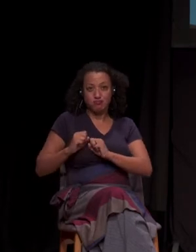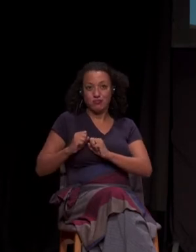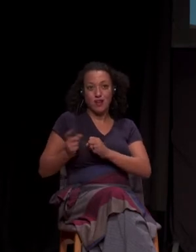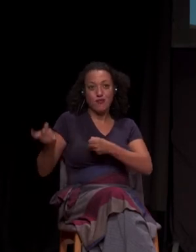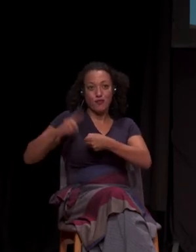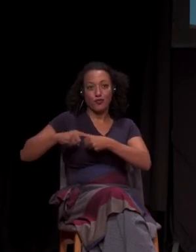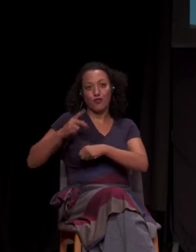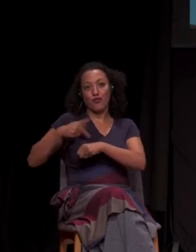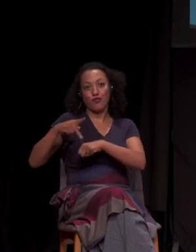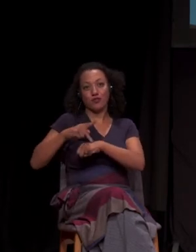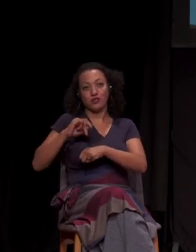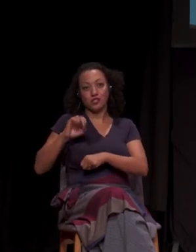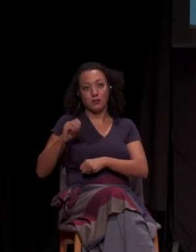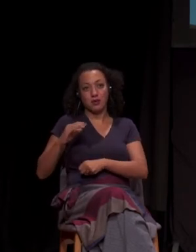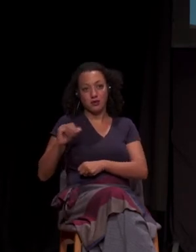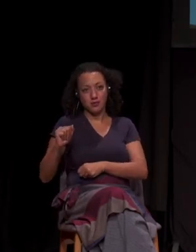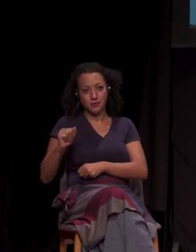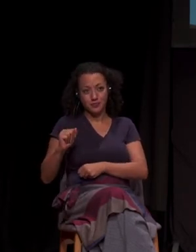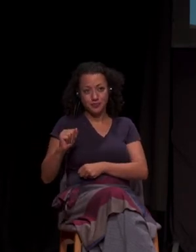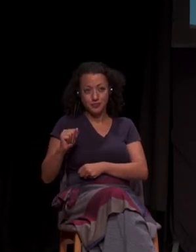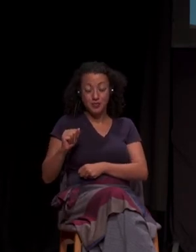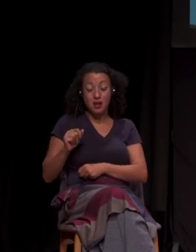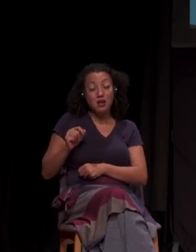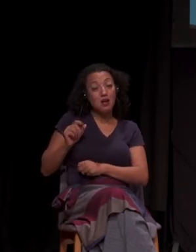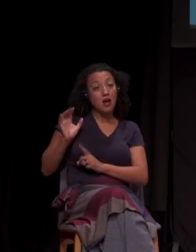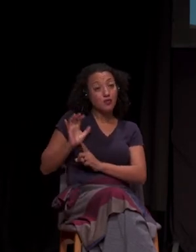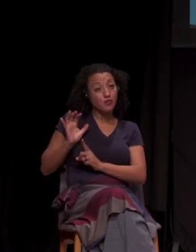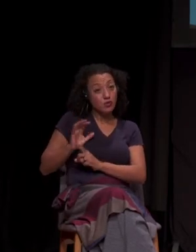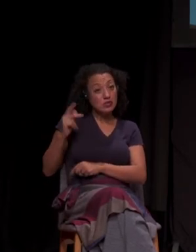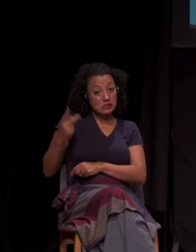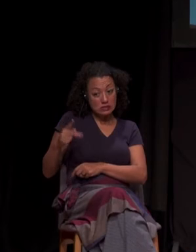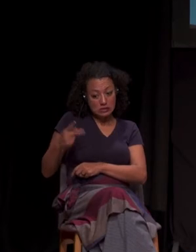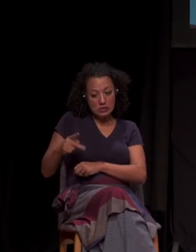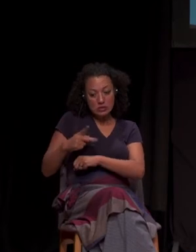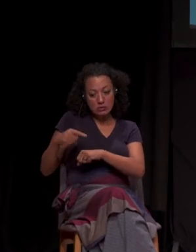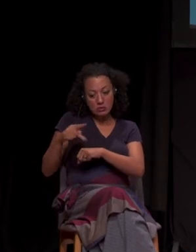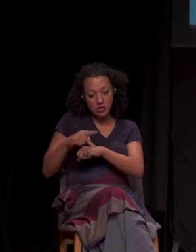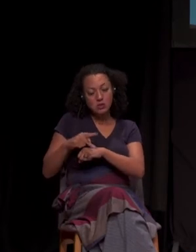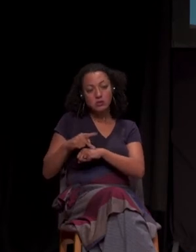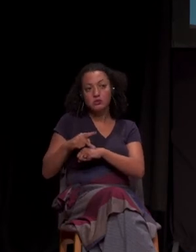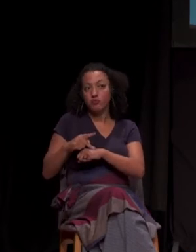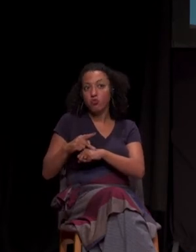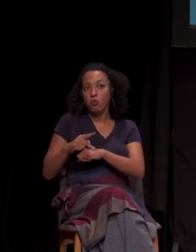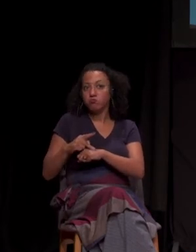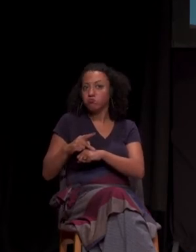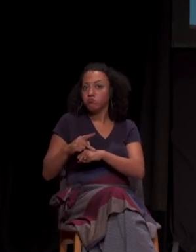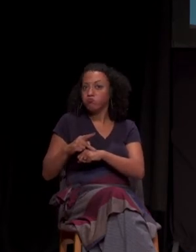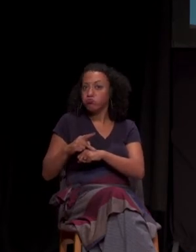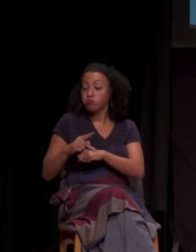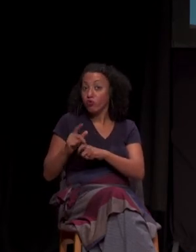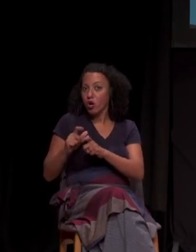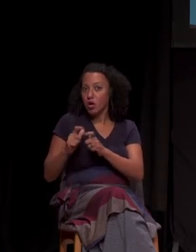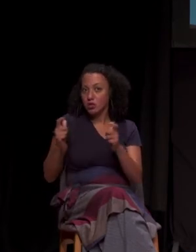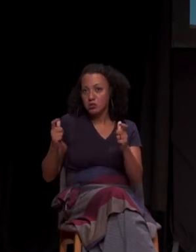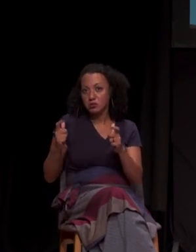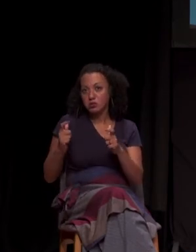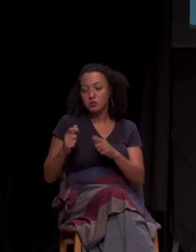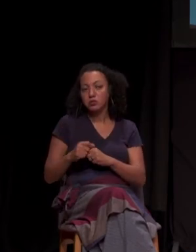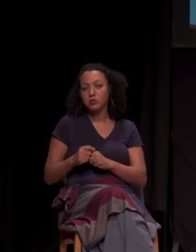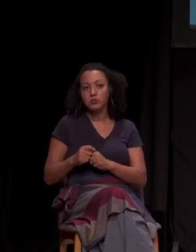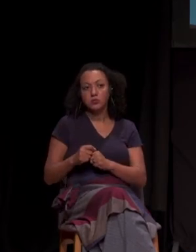his influence in Jamaica was great in terms of the push for black pride, black power,